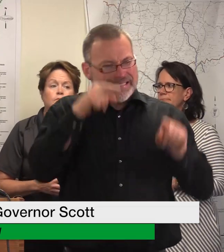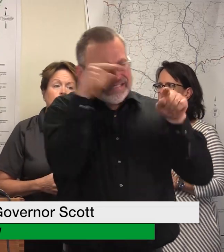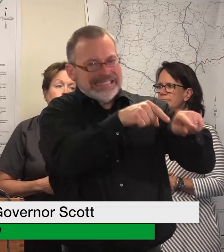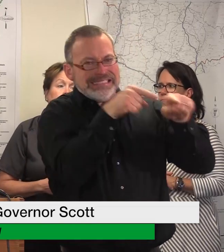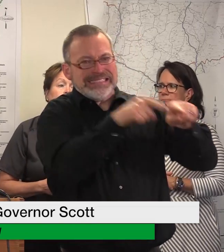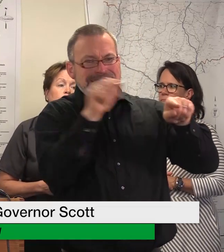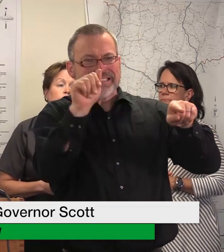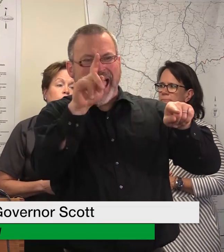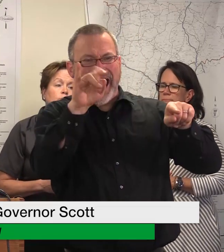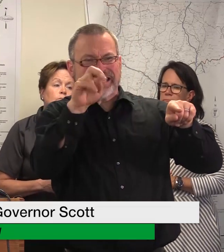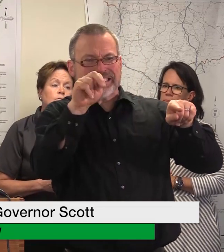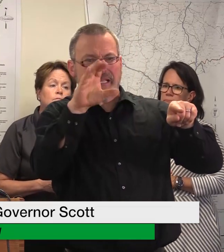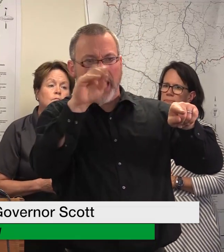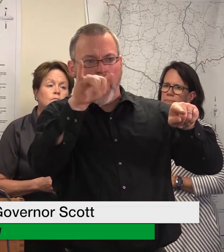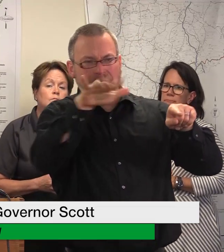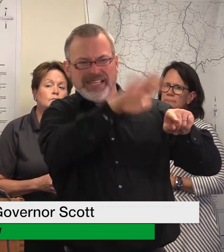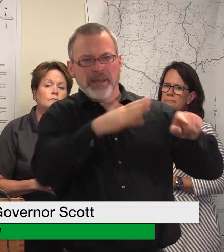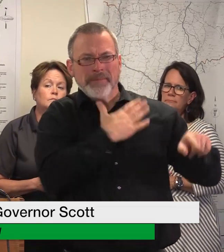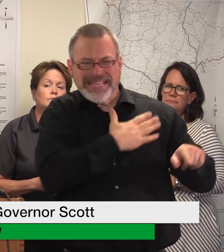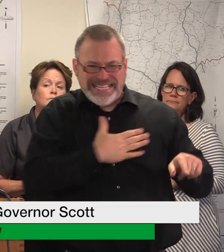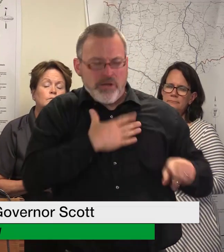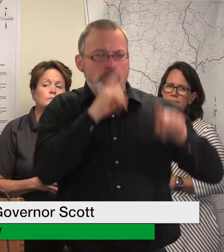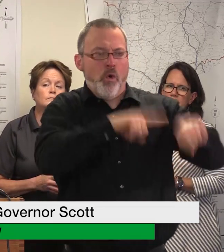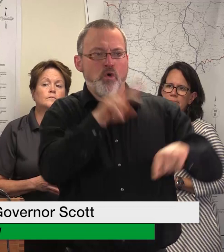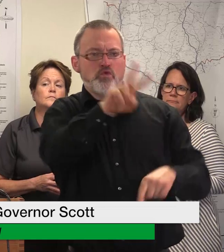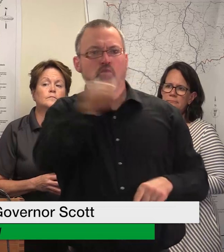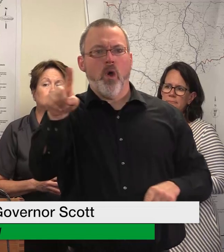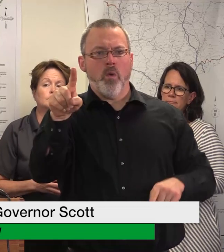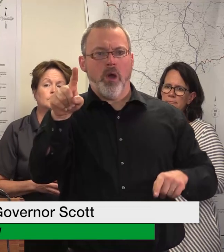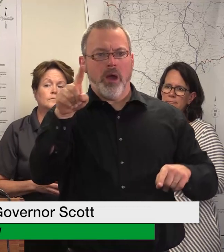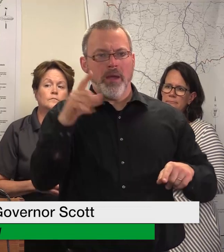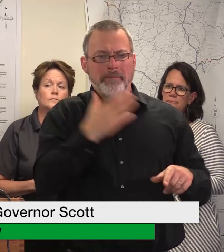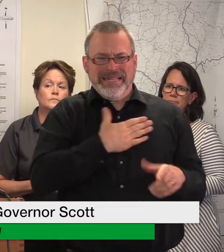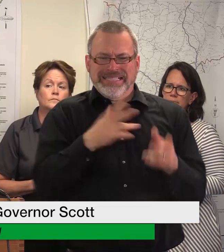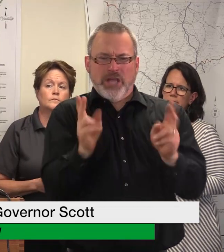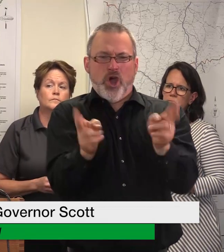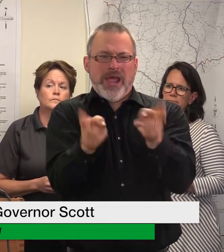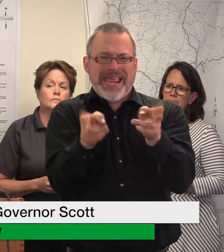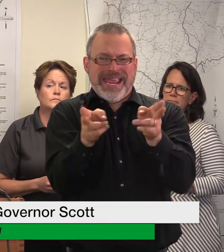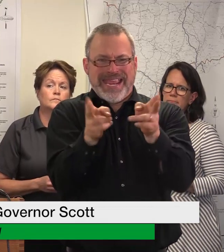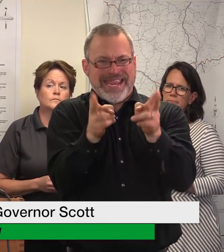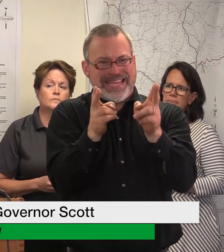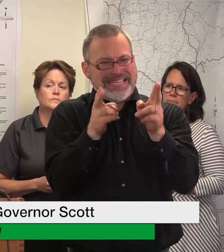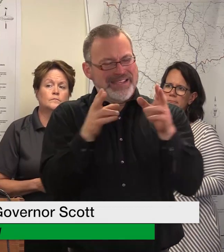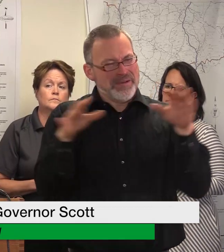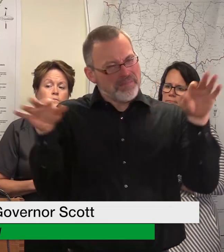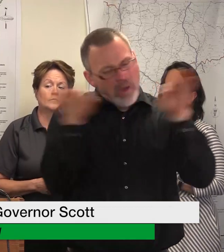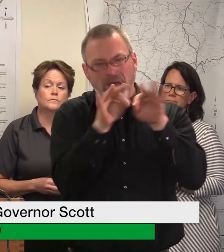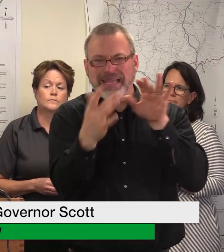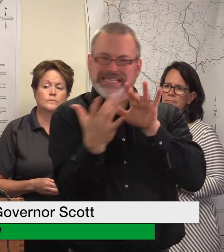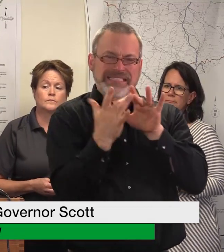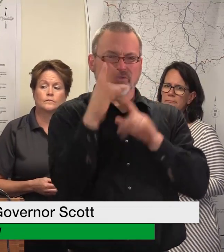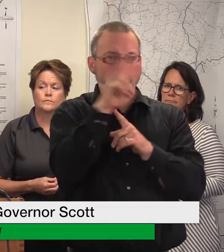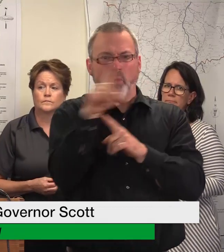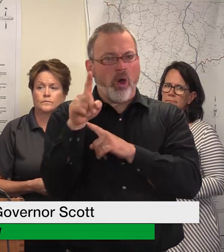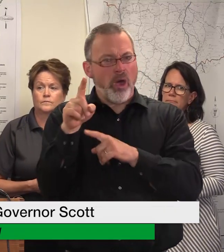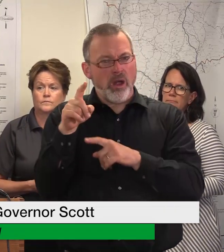211, so that we can get that individual assistance. It's going to be so important for them